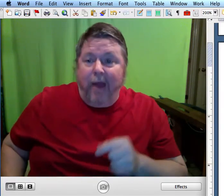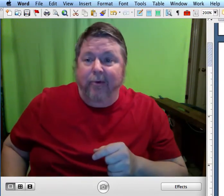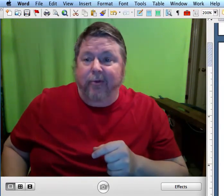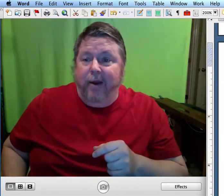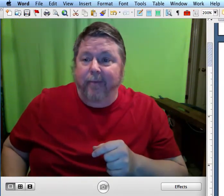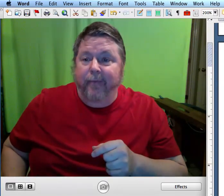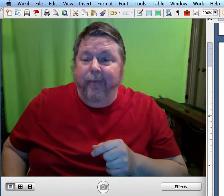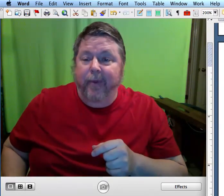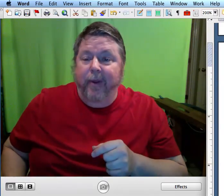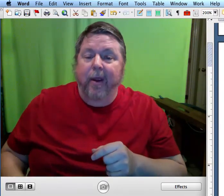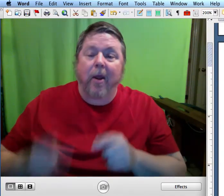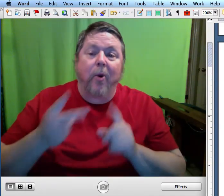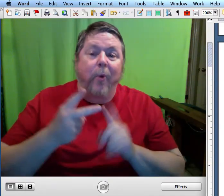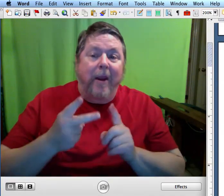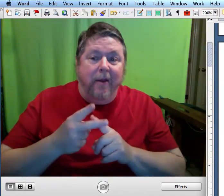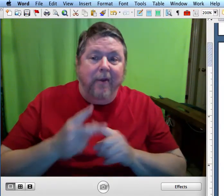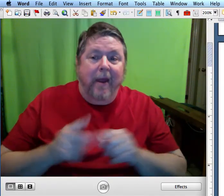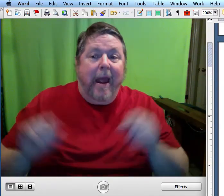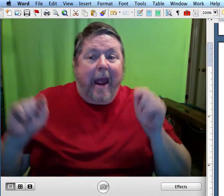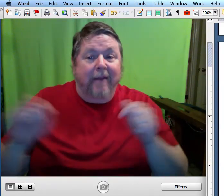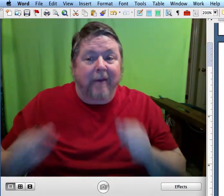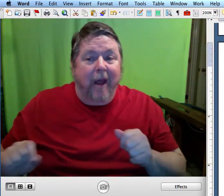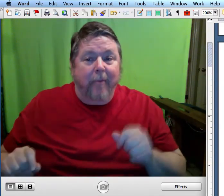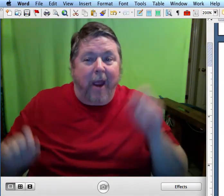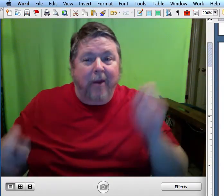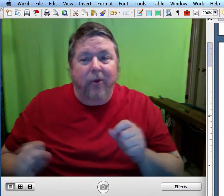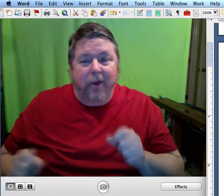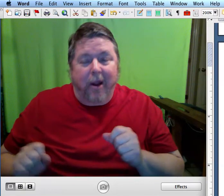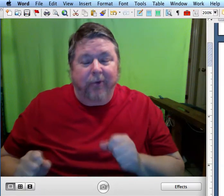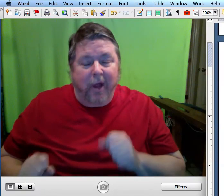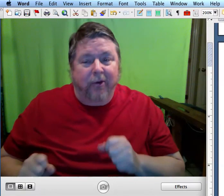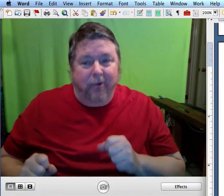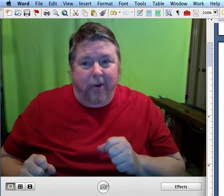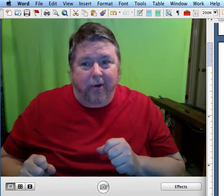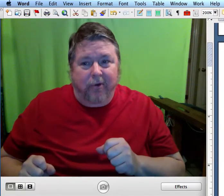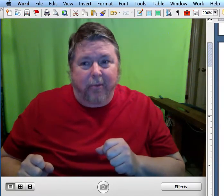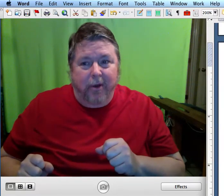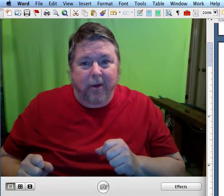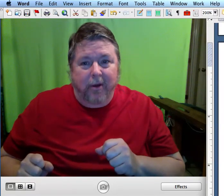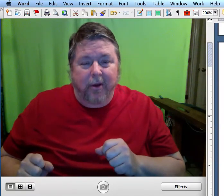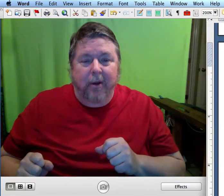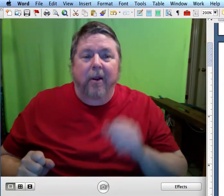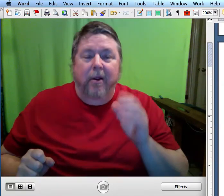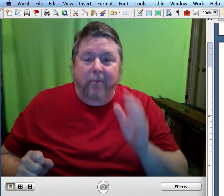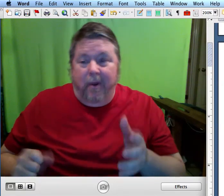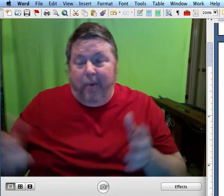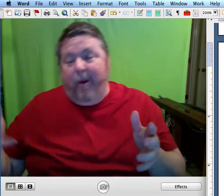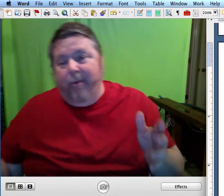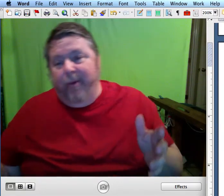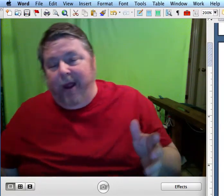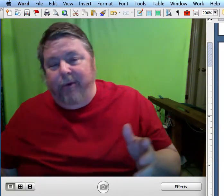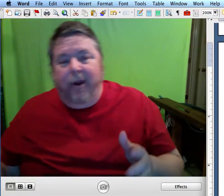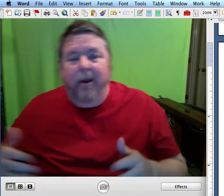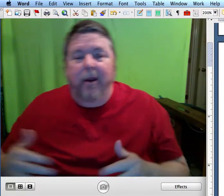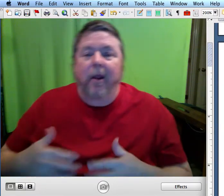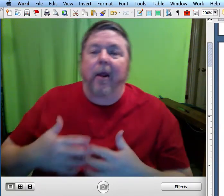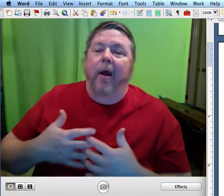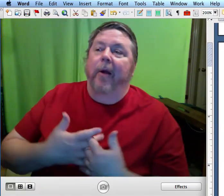I was right. Weakness, at the time, I knew that I was not doing a good job, but probably I